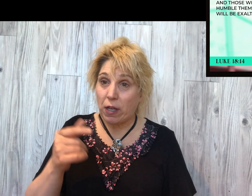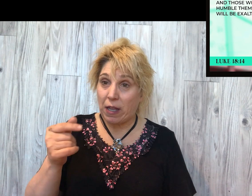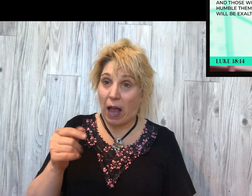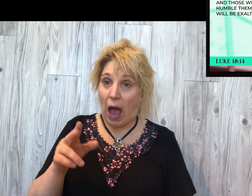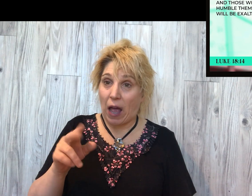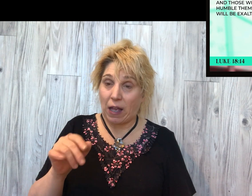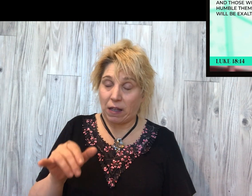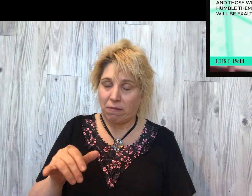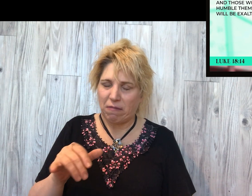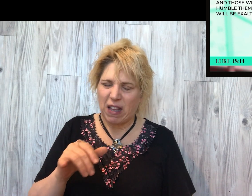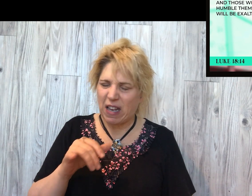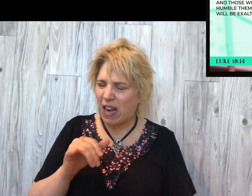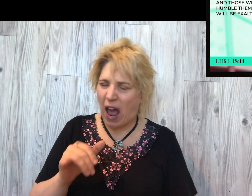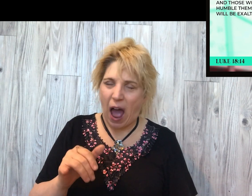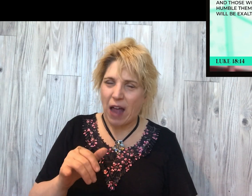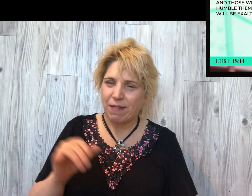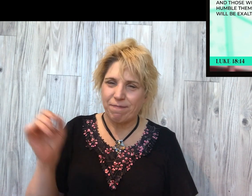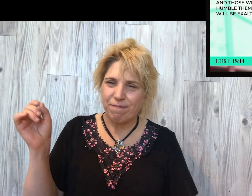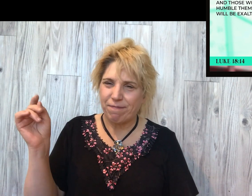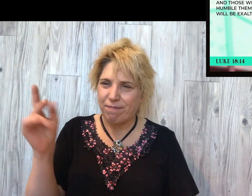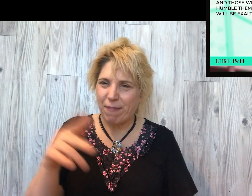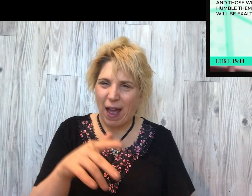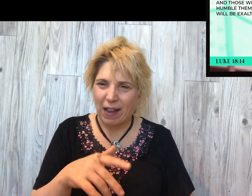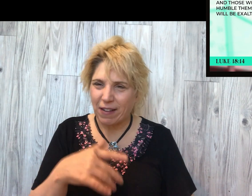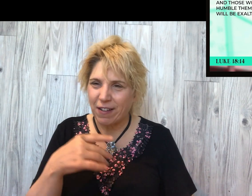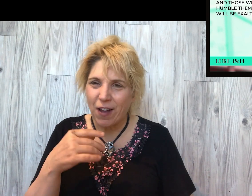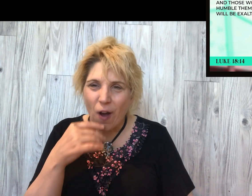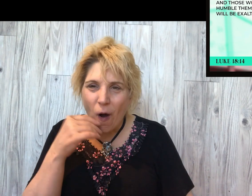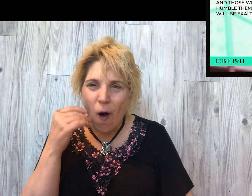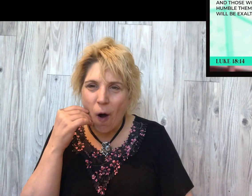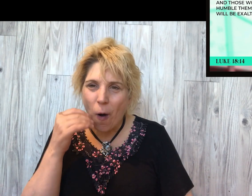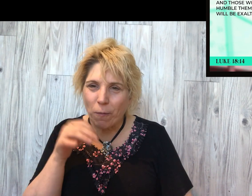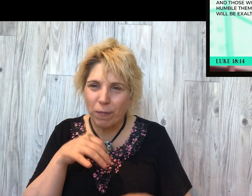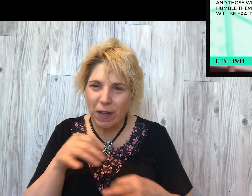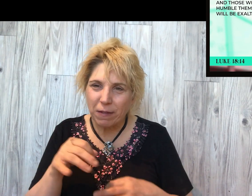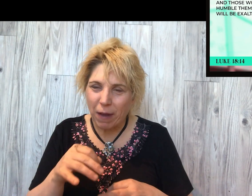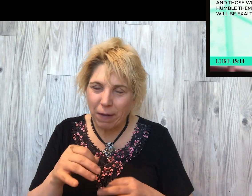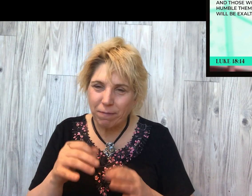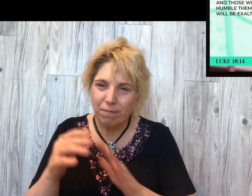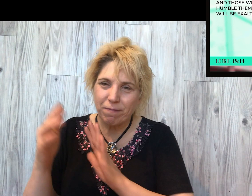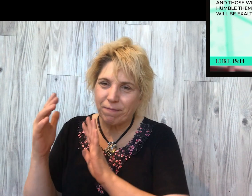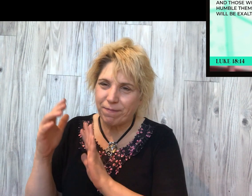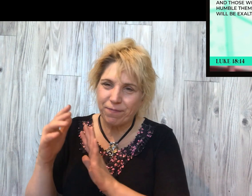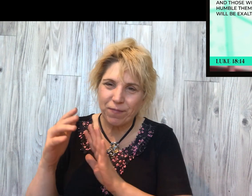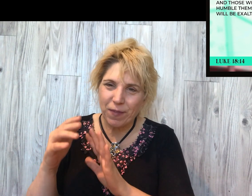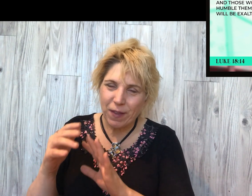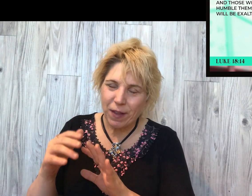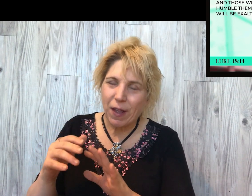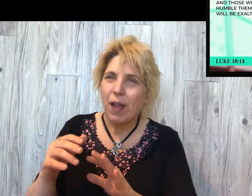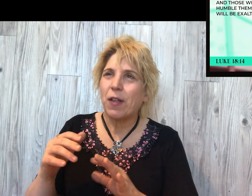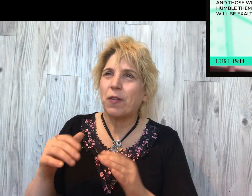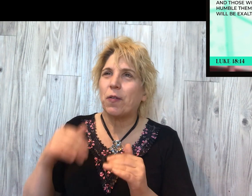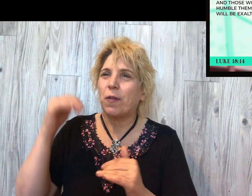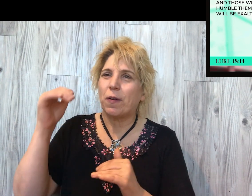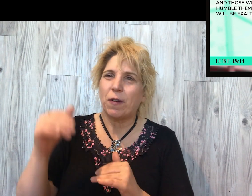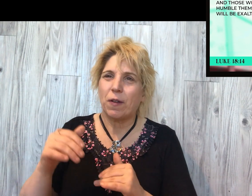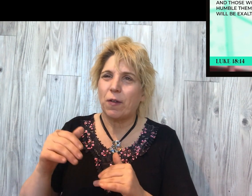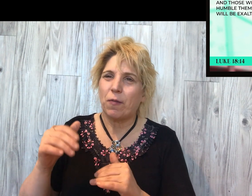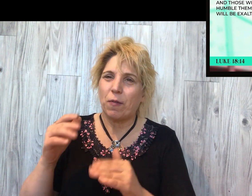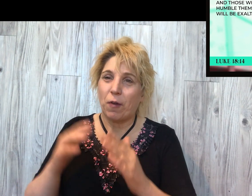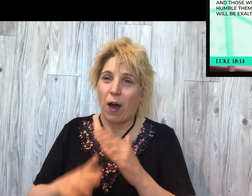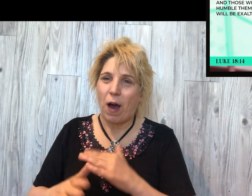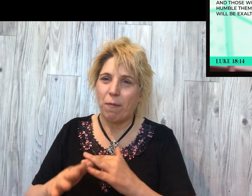this sinner, not the Pharisee, returned home justified before God. For those who exalt themselves will be